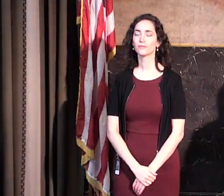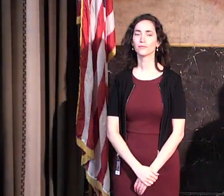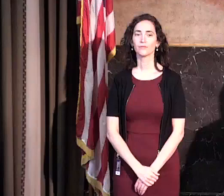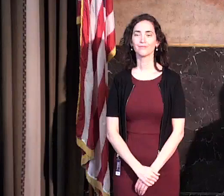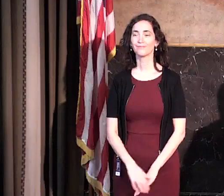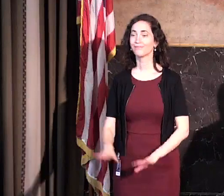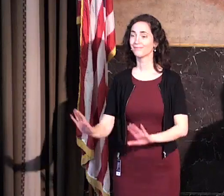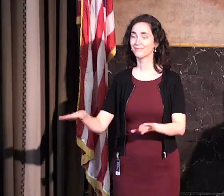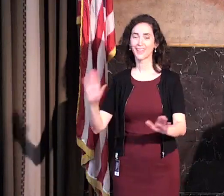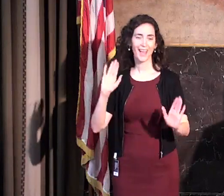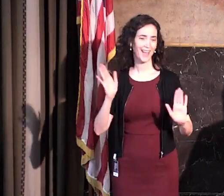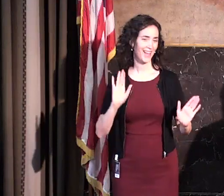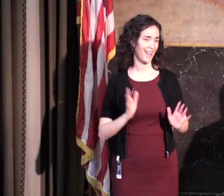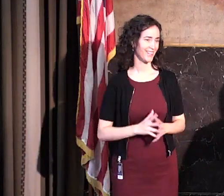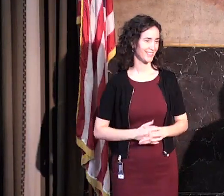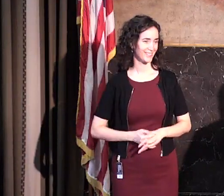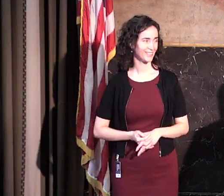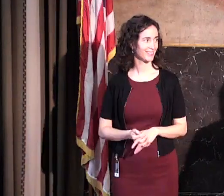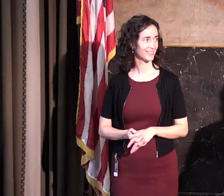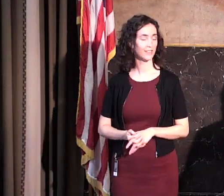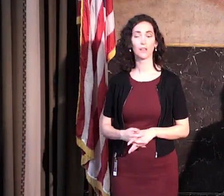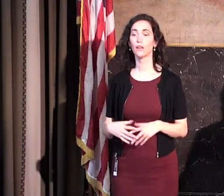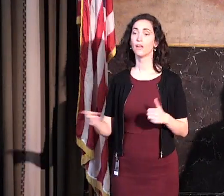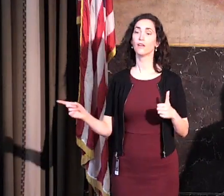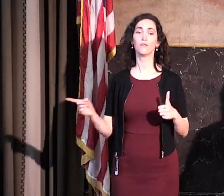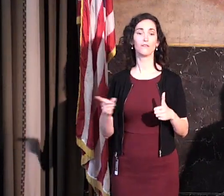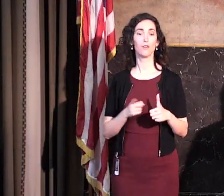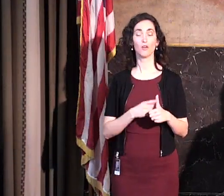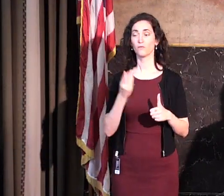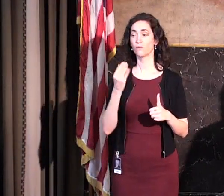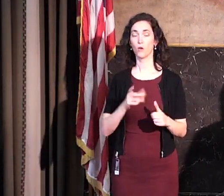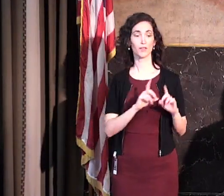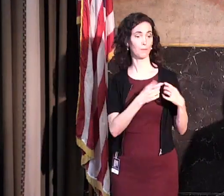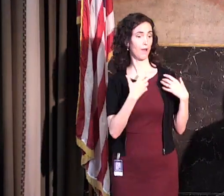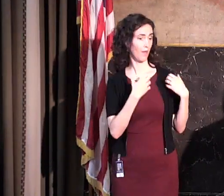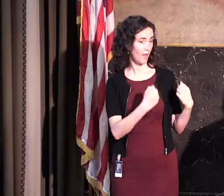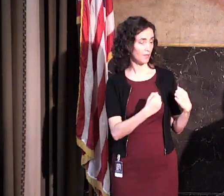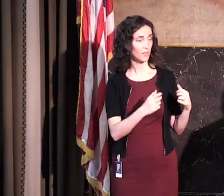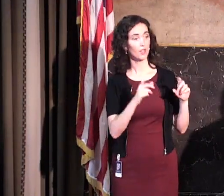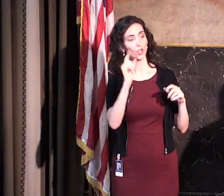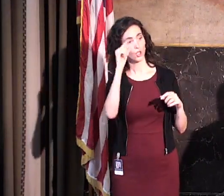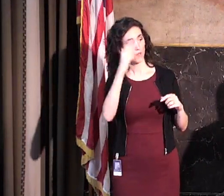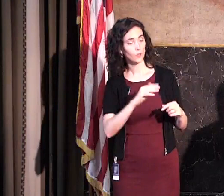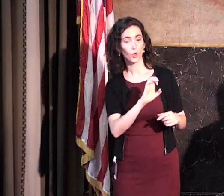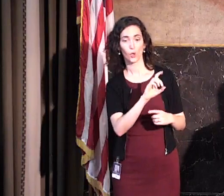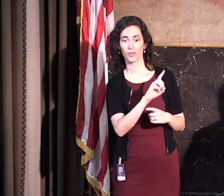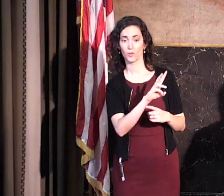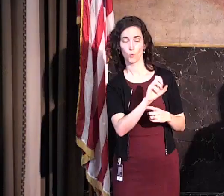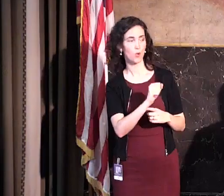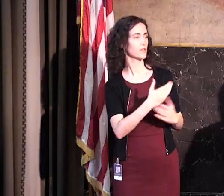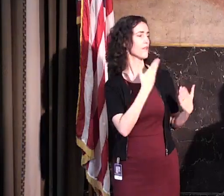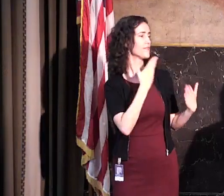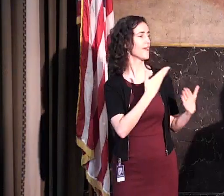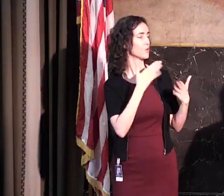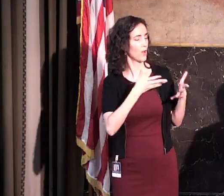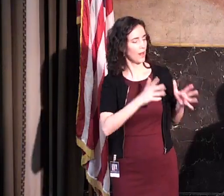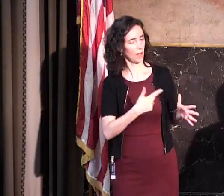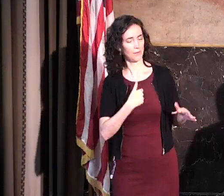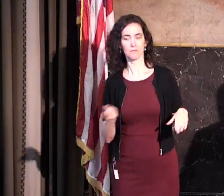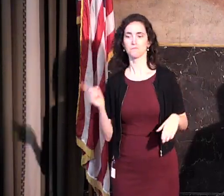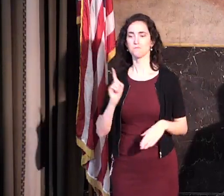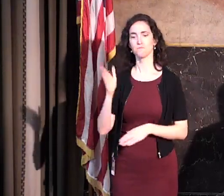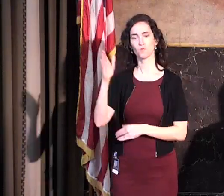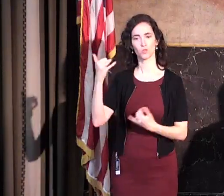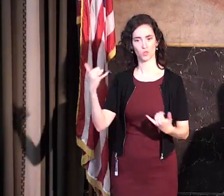Hi everyone. So firstly, I'd like to thank the Department of Health and Governor Edwards for allowing me to speak with you all today about a